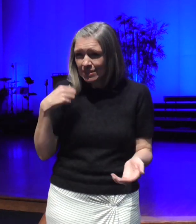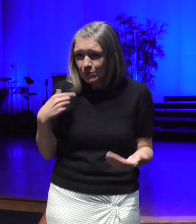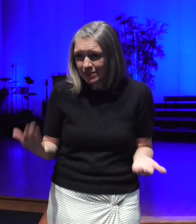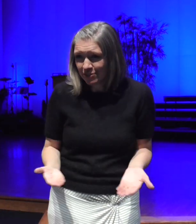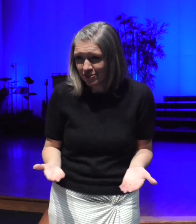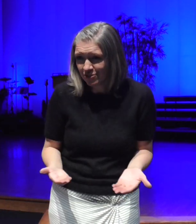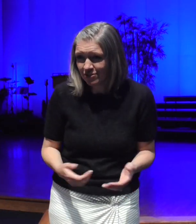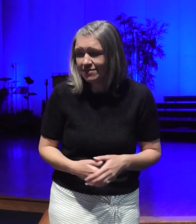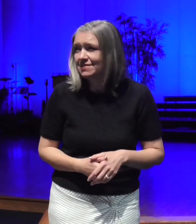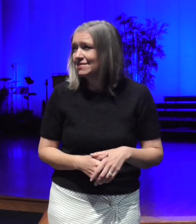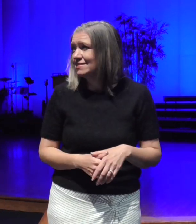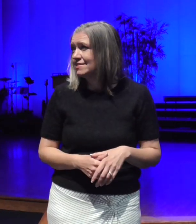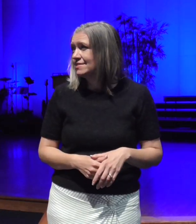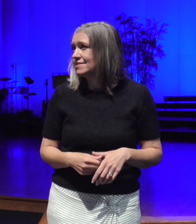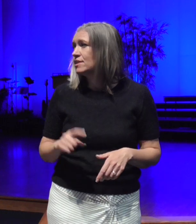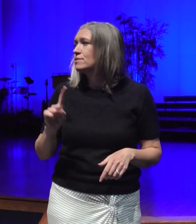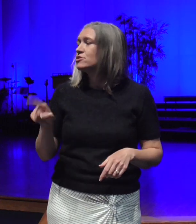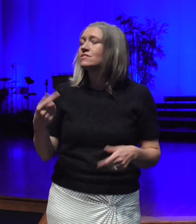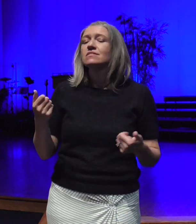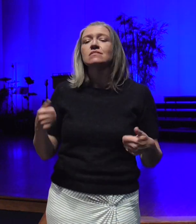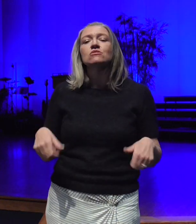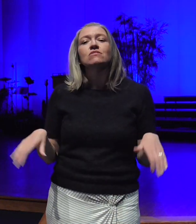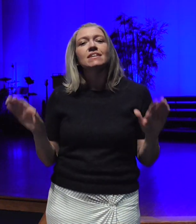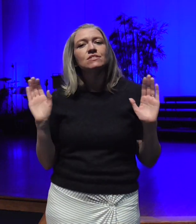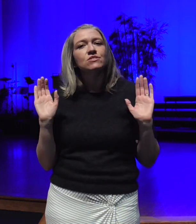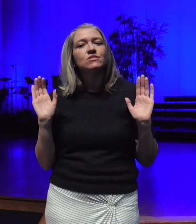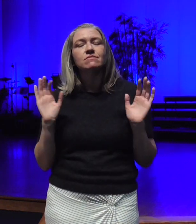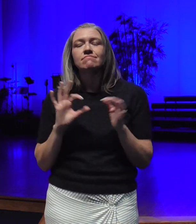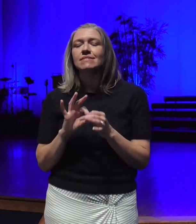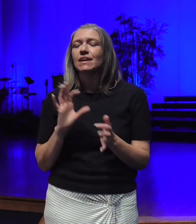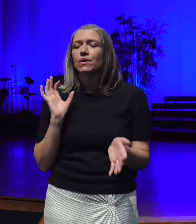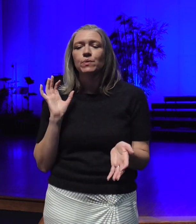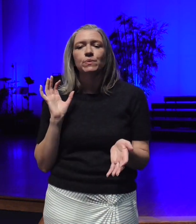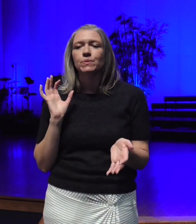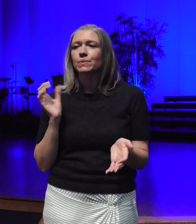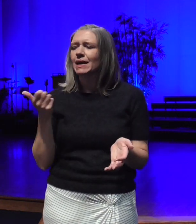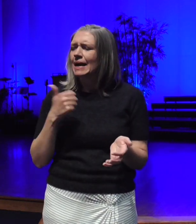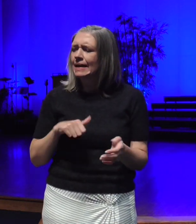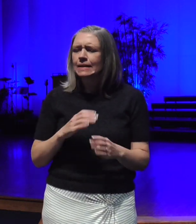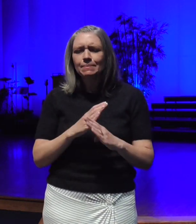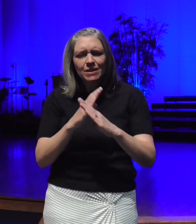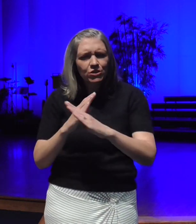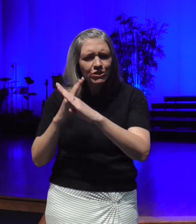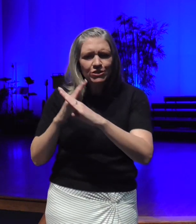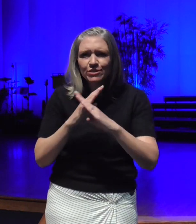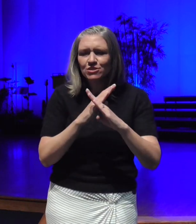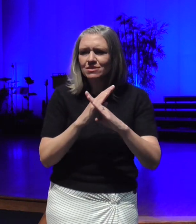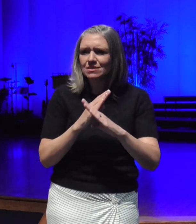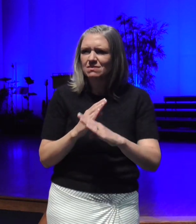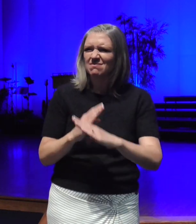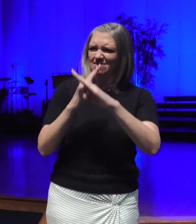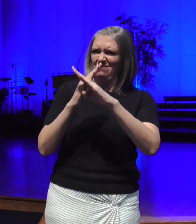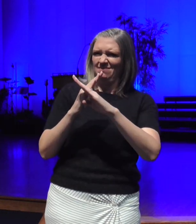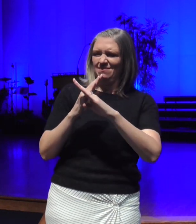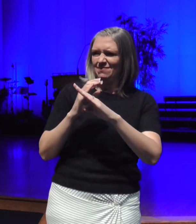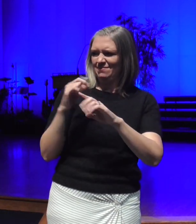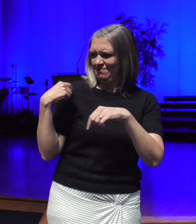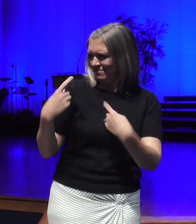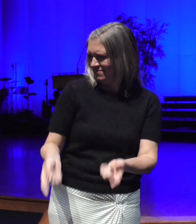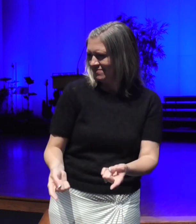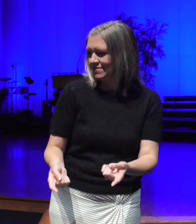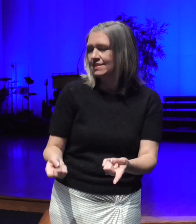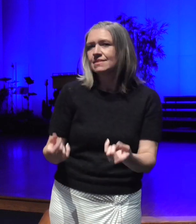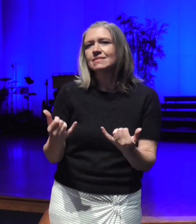do. So we surrender and let go of any barriers that have kept us from that up until now,